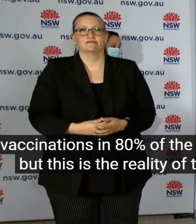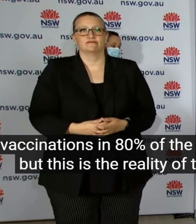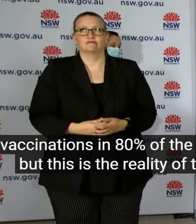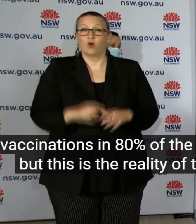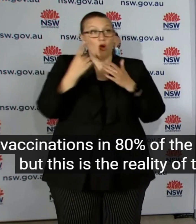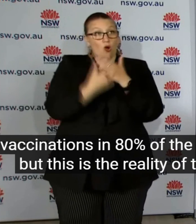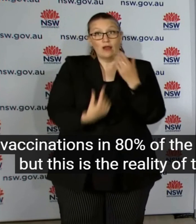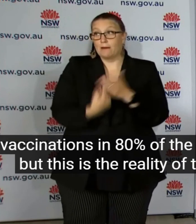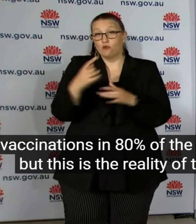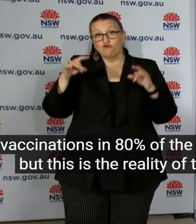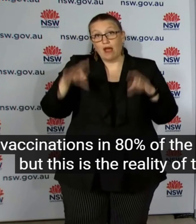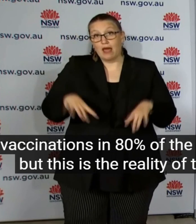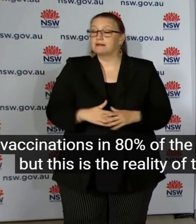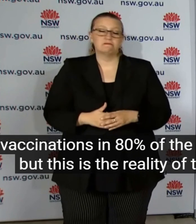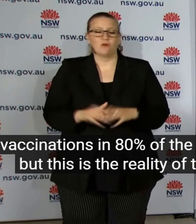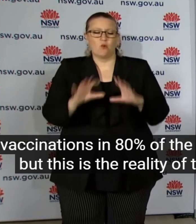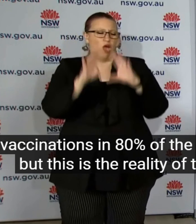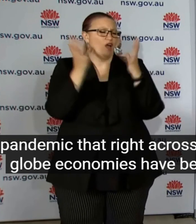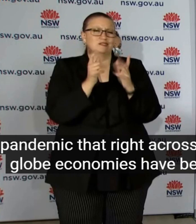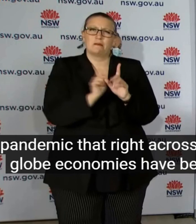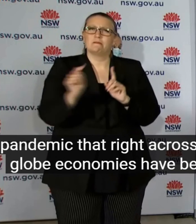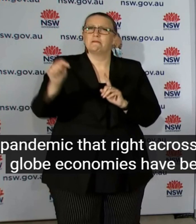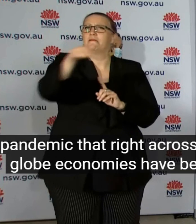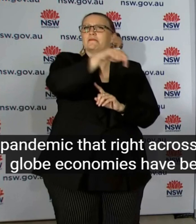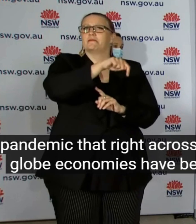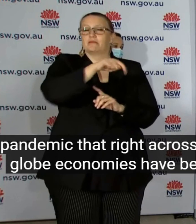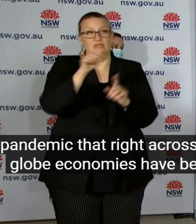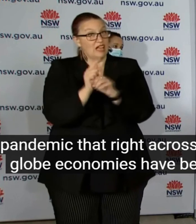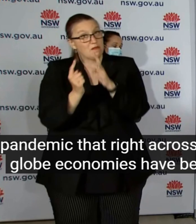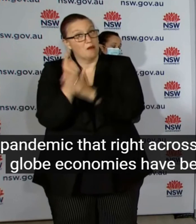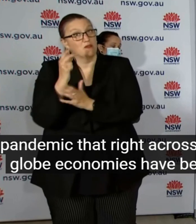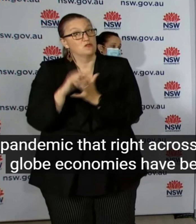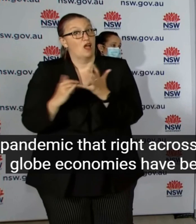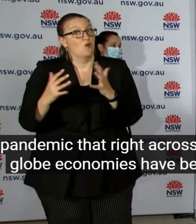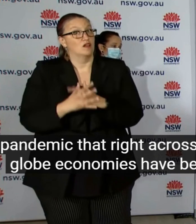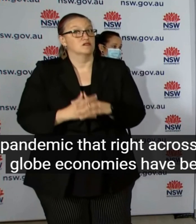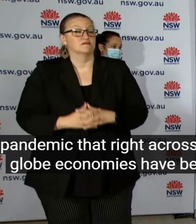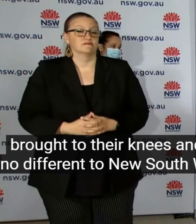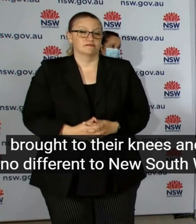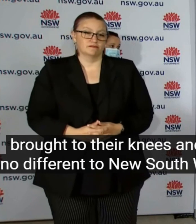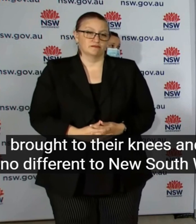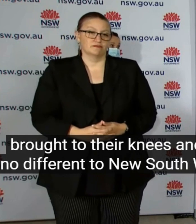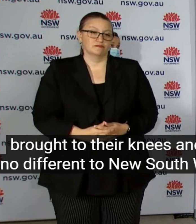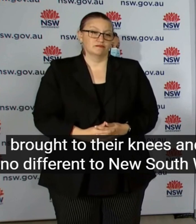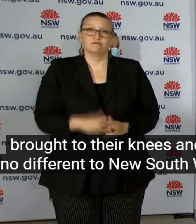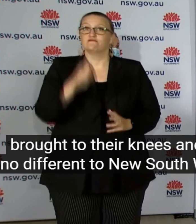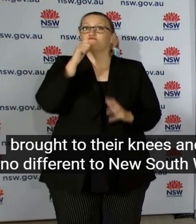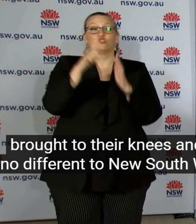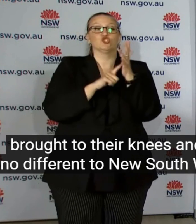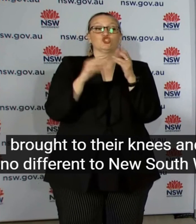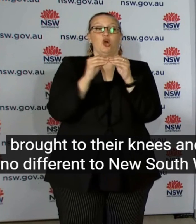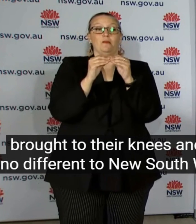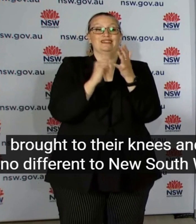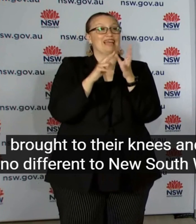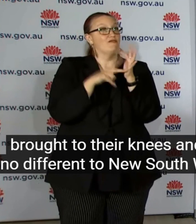and it's no different to New South Wales. The only thing I'd point to is that the JobSaver payments that are partly funded by the New South Wales government, I should